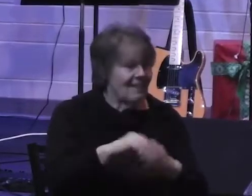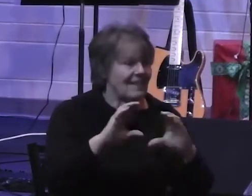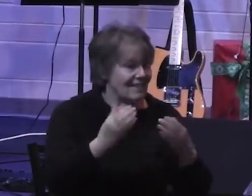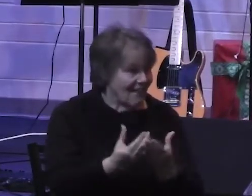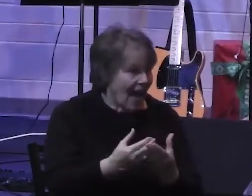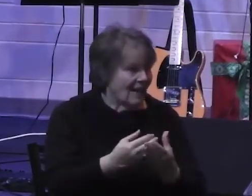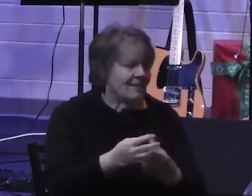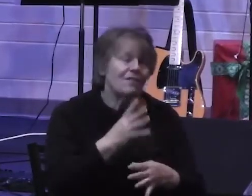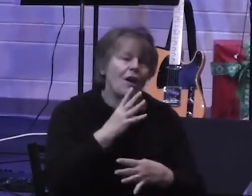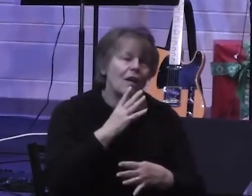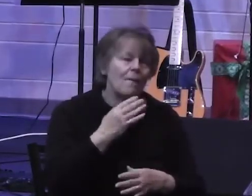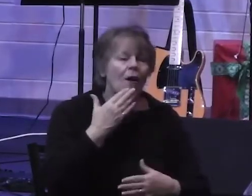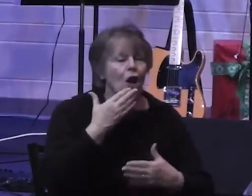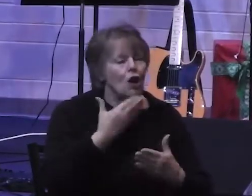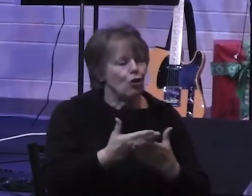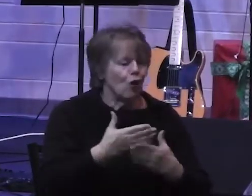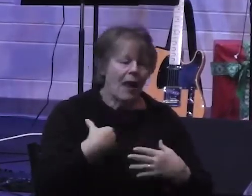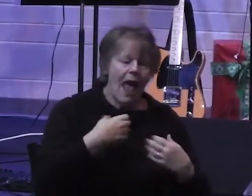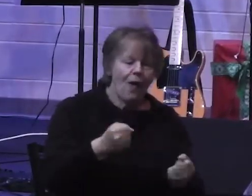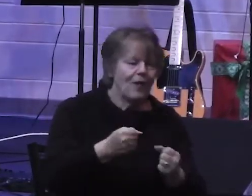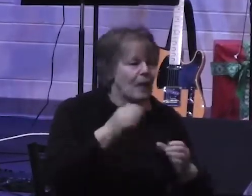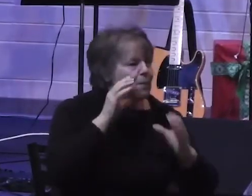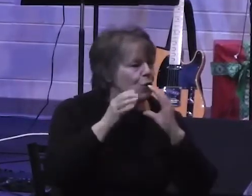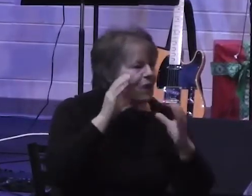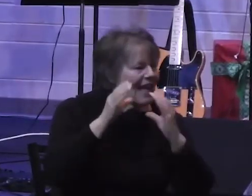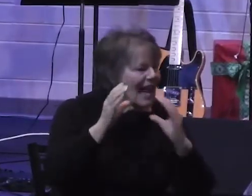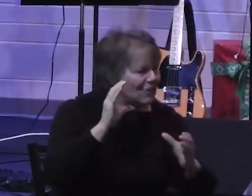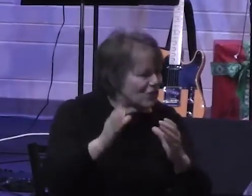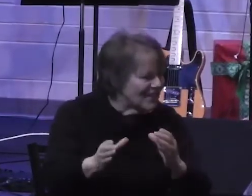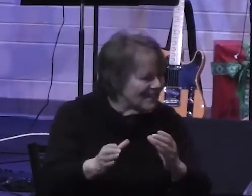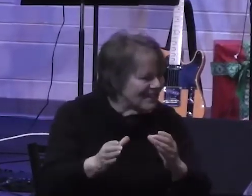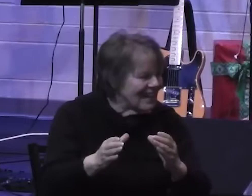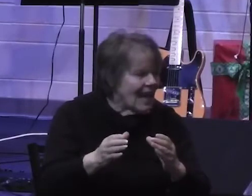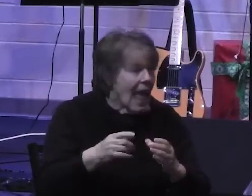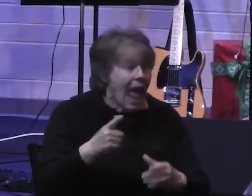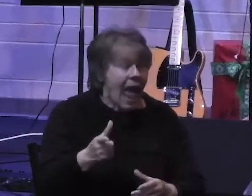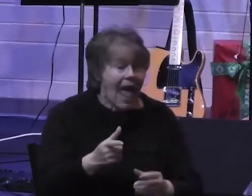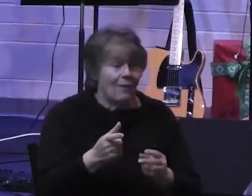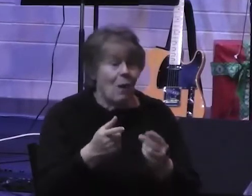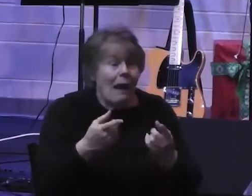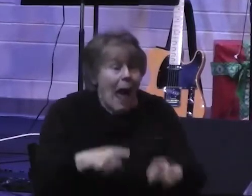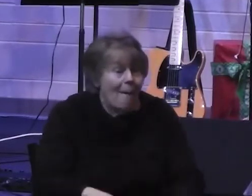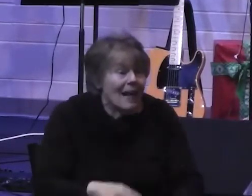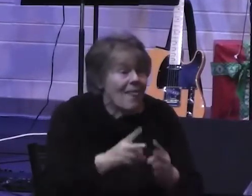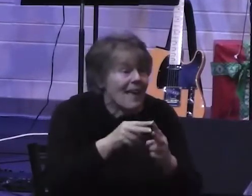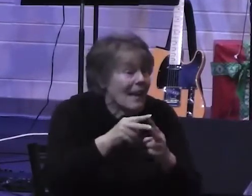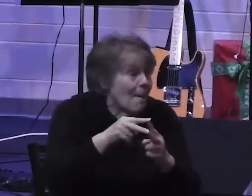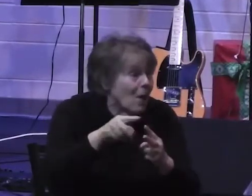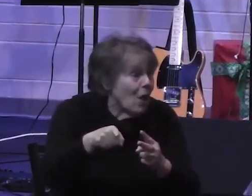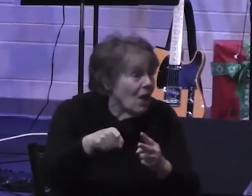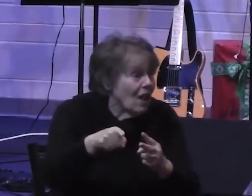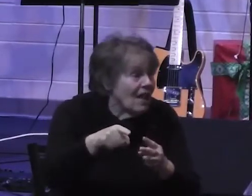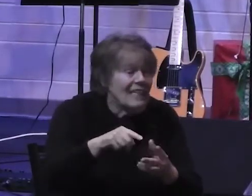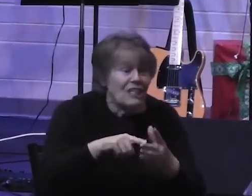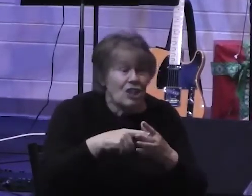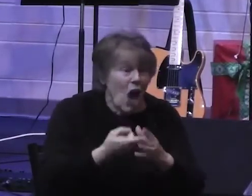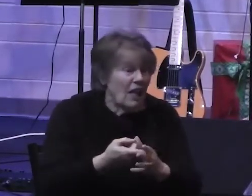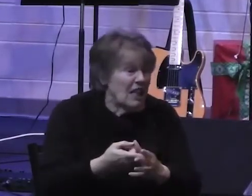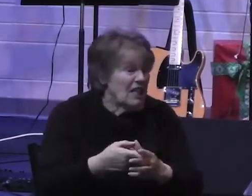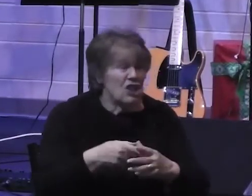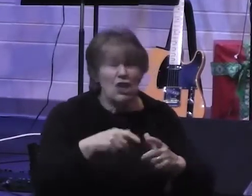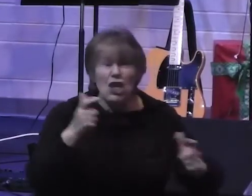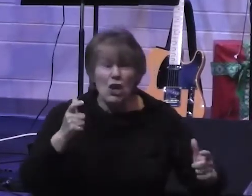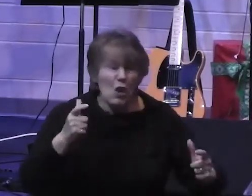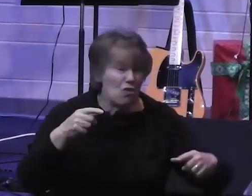communication and conflict management in your marriage, and the couple teaching the class got in this big fight during